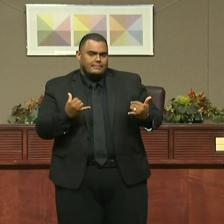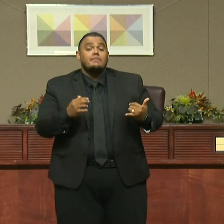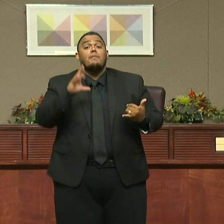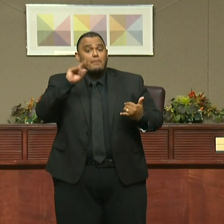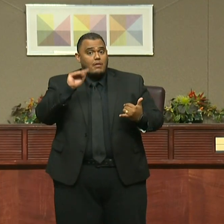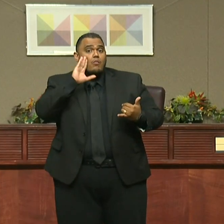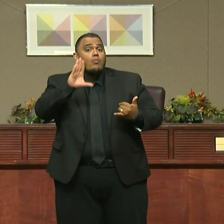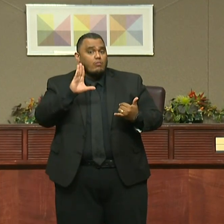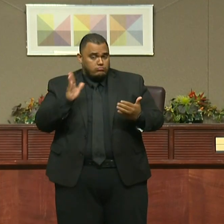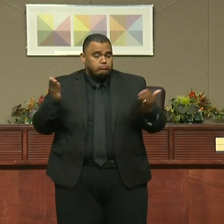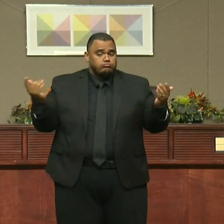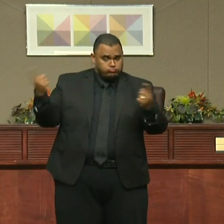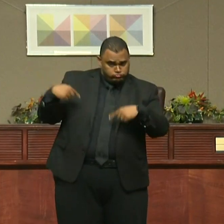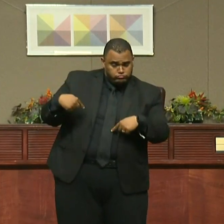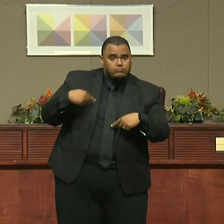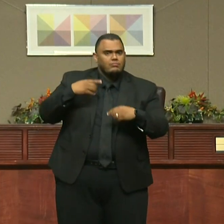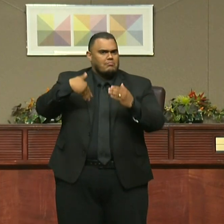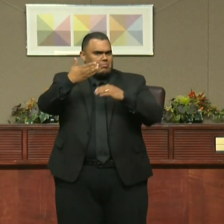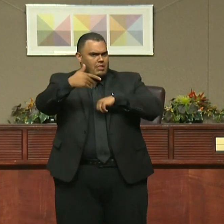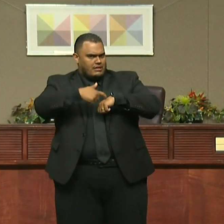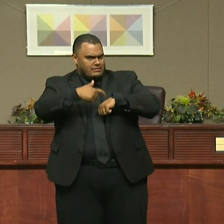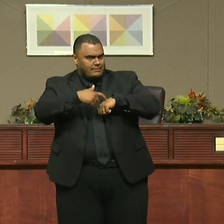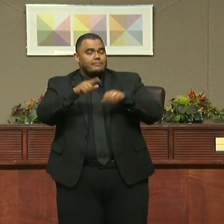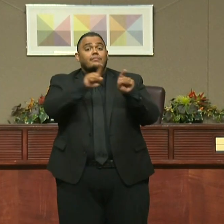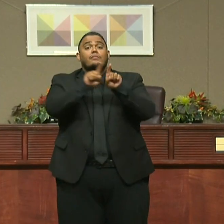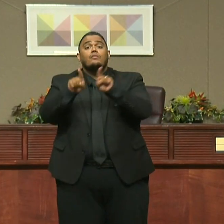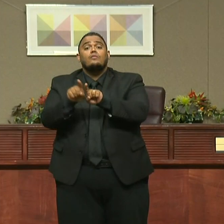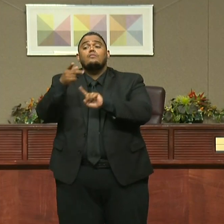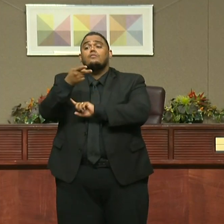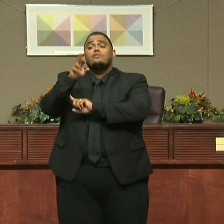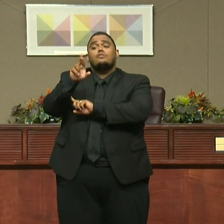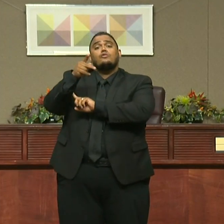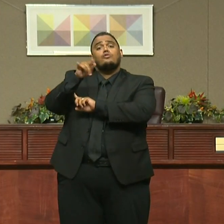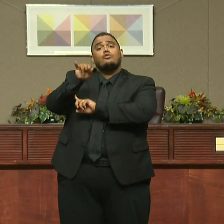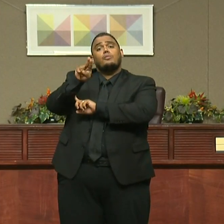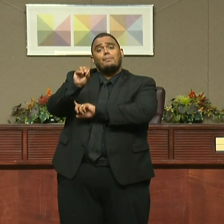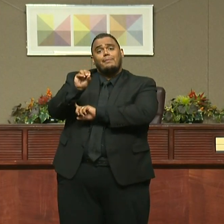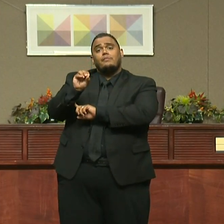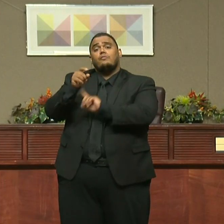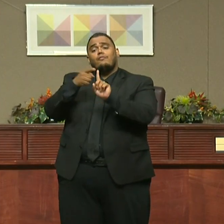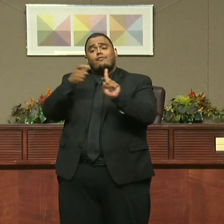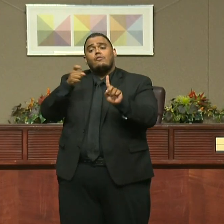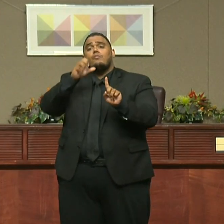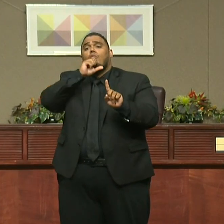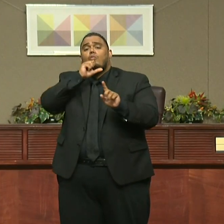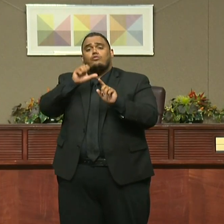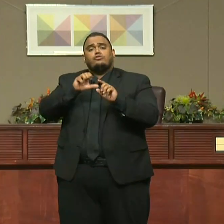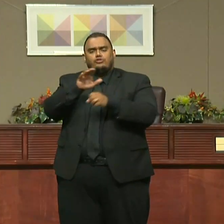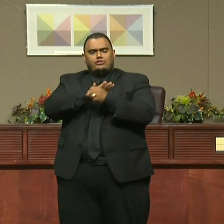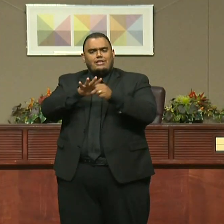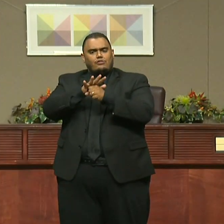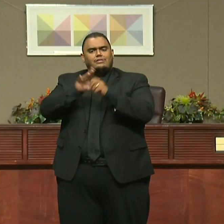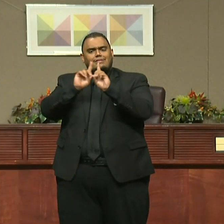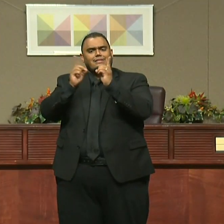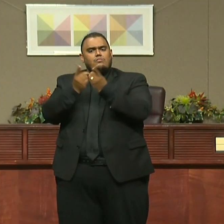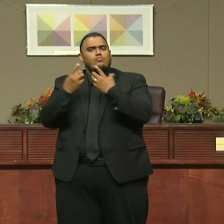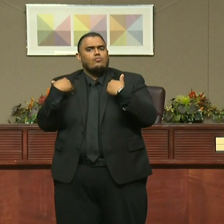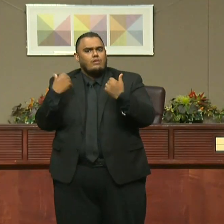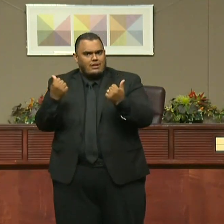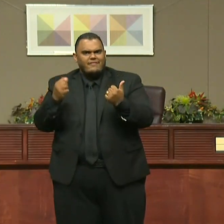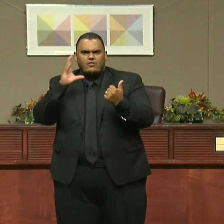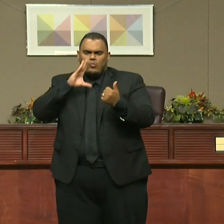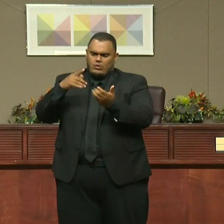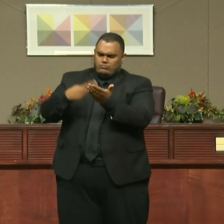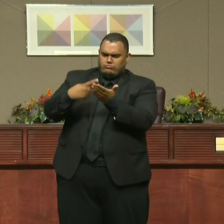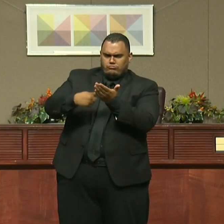time. Also with us, Dr. Pino from the Florida Department of Health here in Orange County. We'll discuss our COVID-19 numbers and other details that are important for the